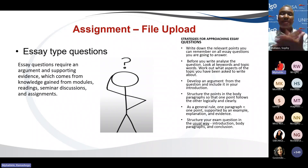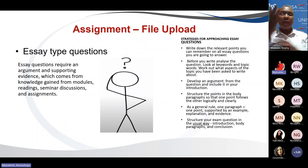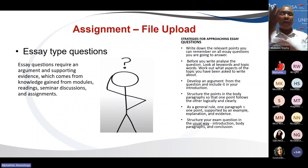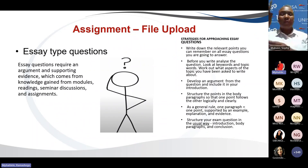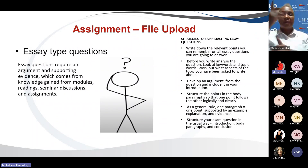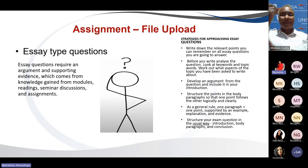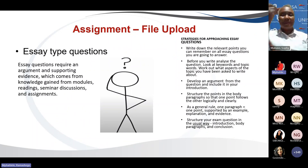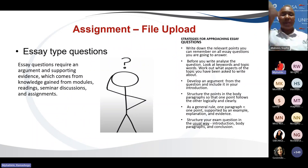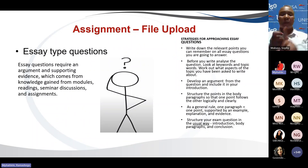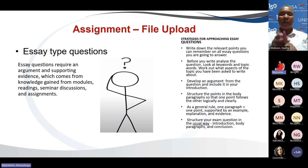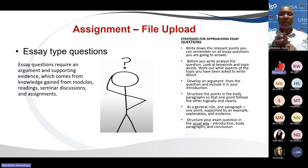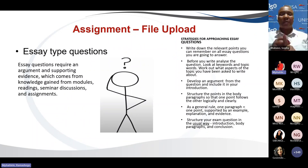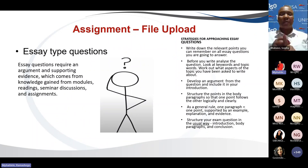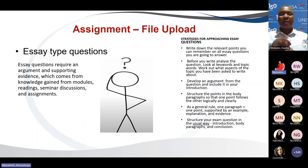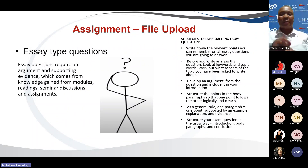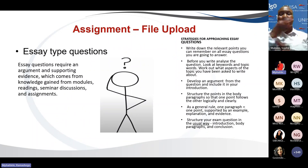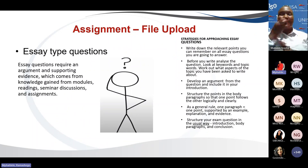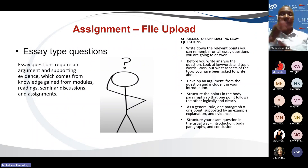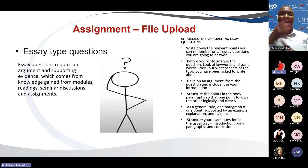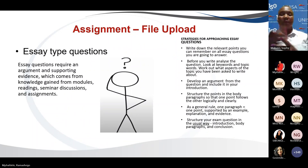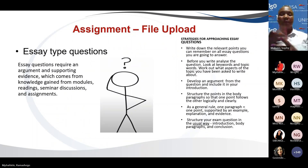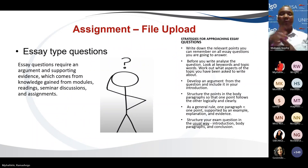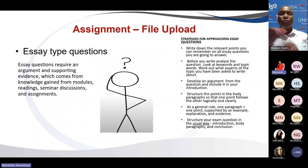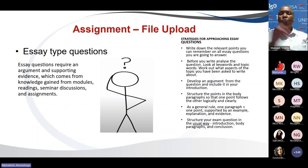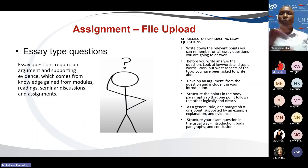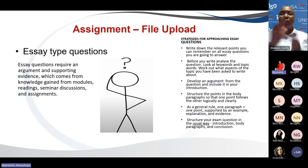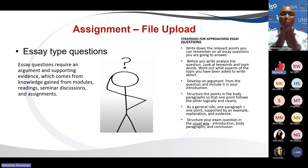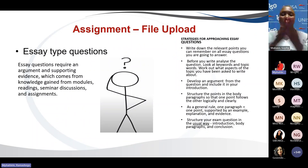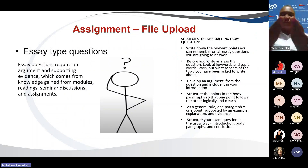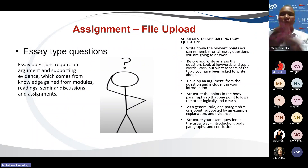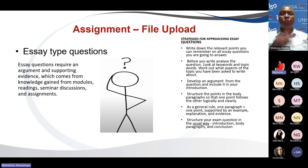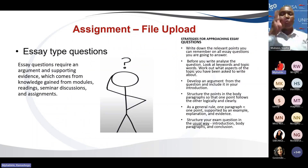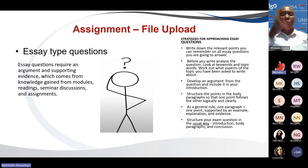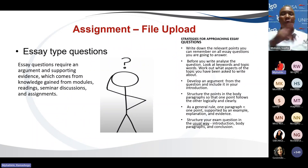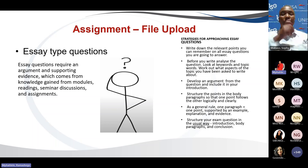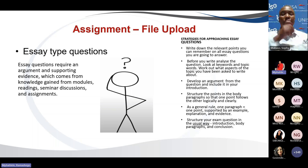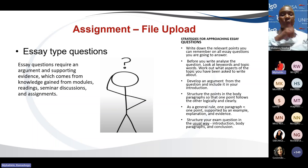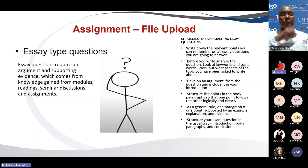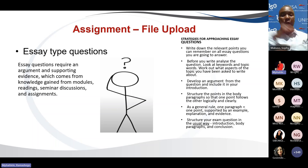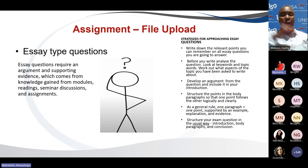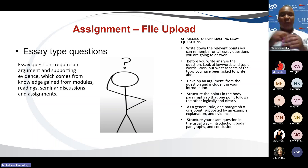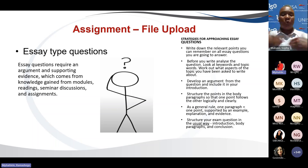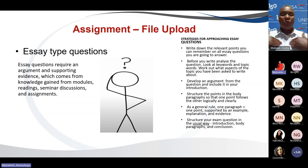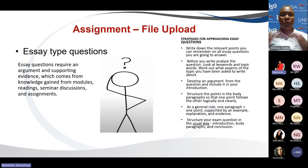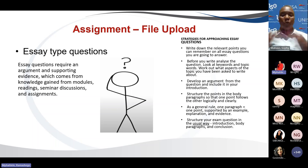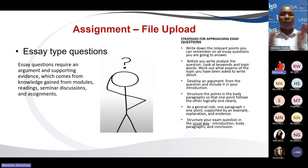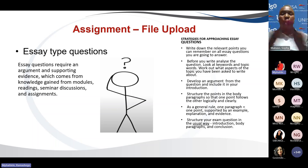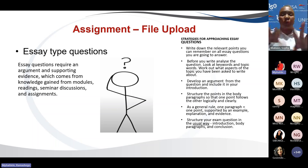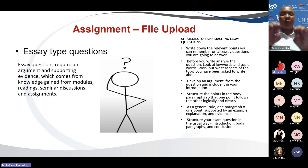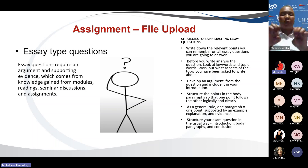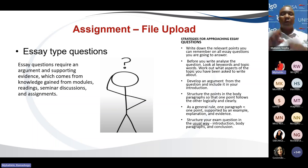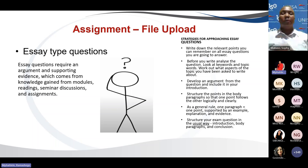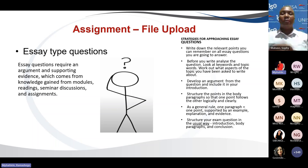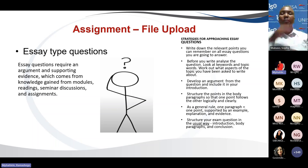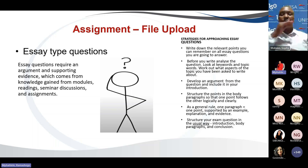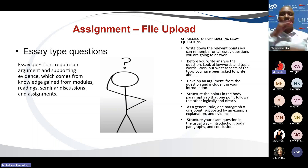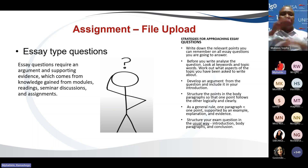lecturers specify which material are you supposed to use in that open book exam. So they